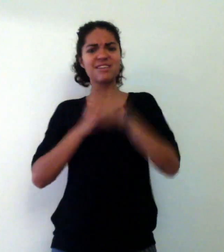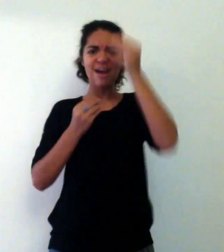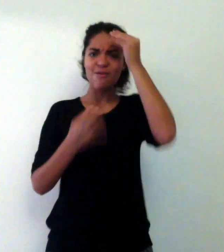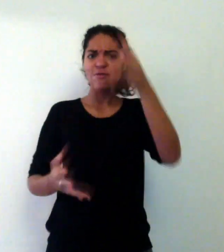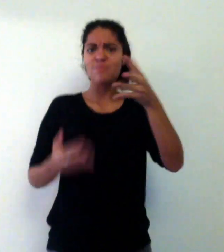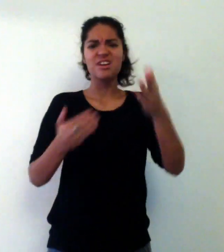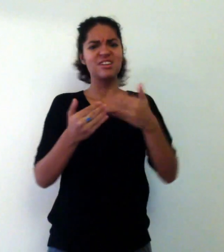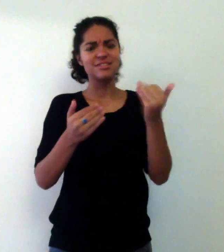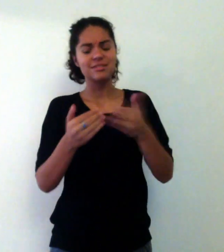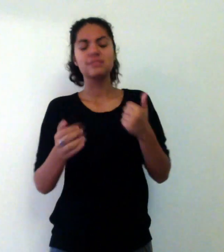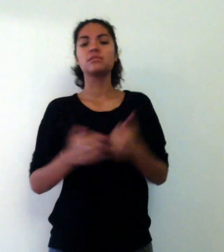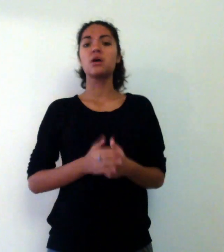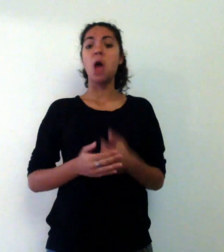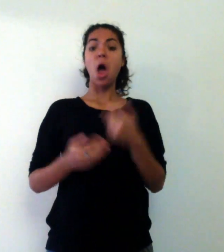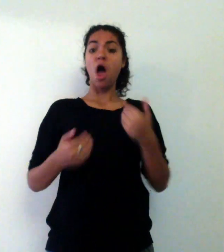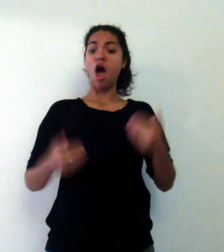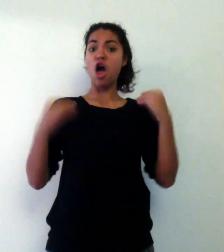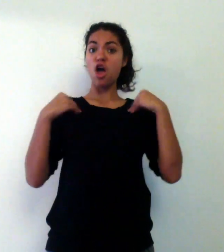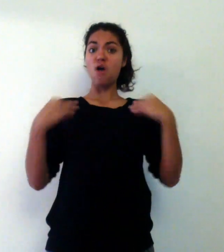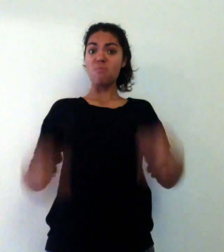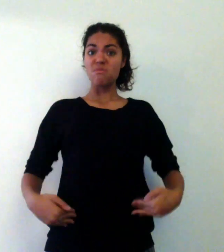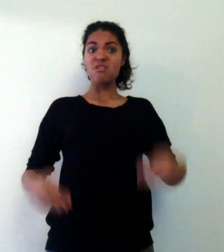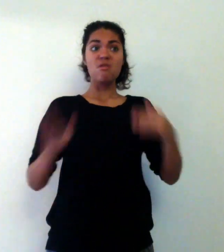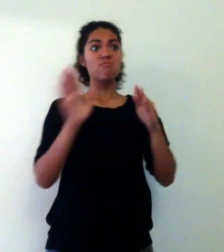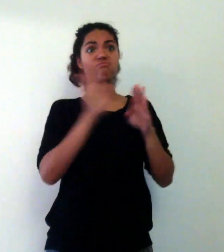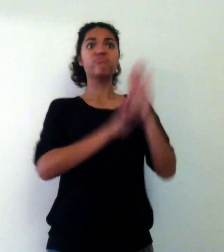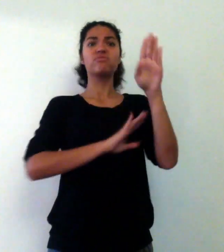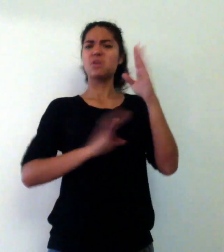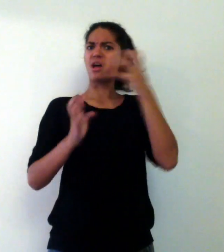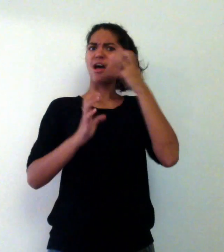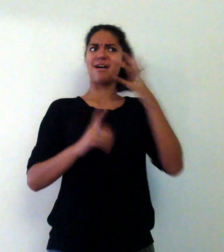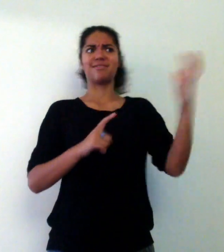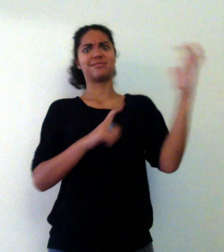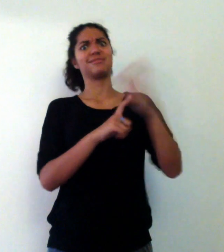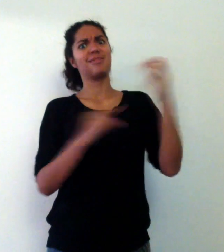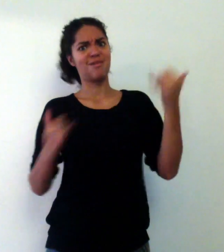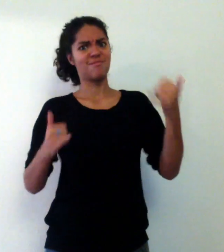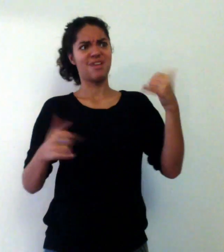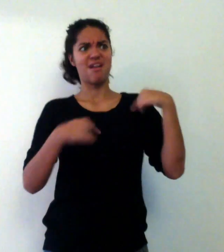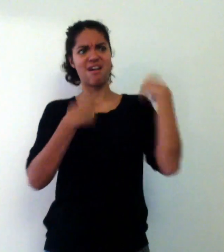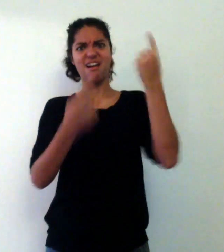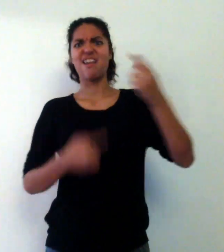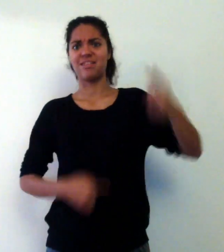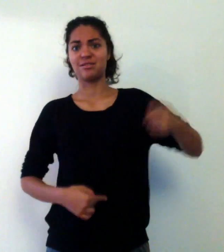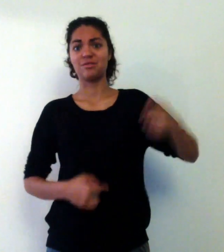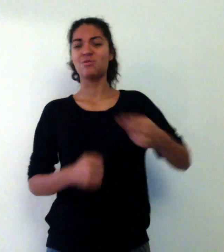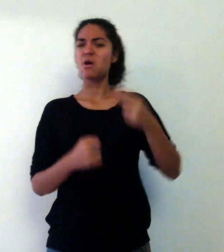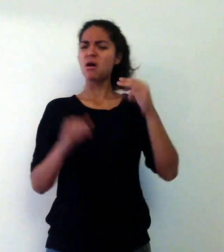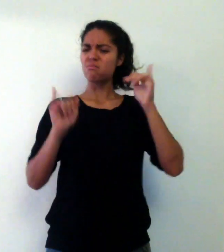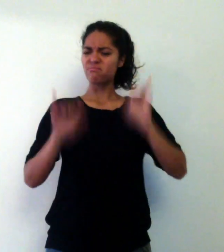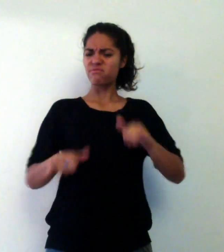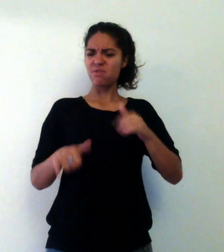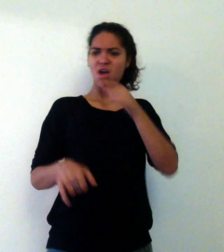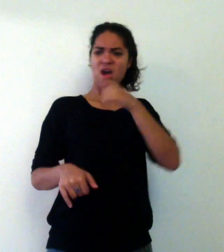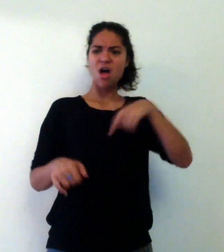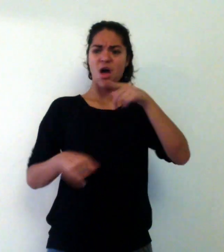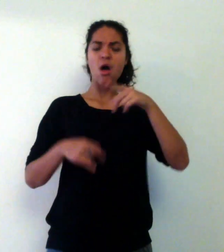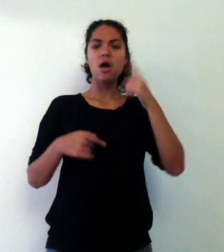progress. Still, the shadow of loneliness lingers, haunts, and torments so many people. Hello and welcome to Let My People